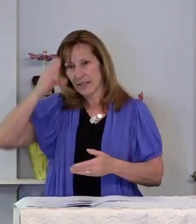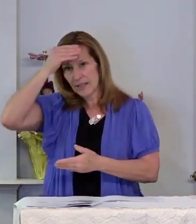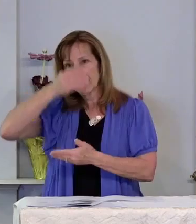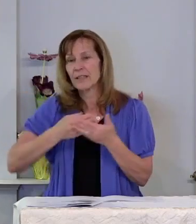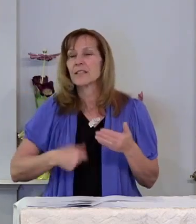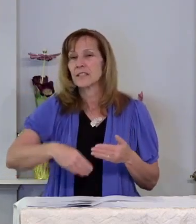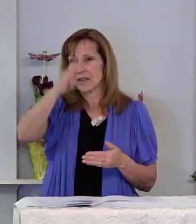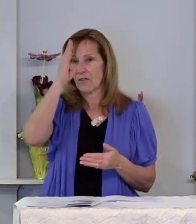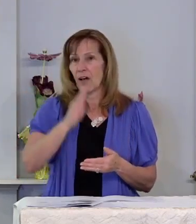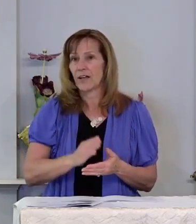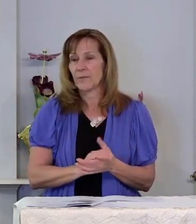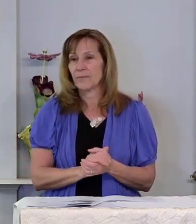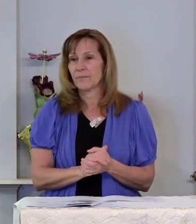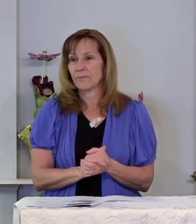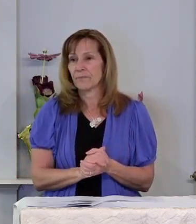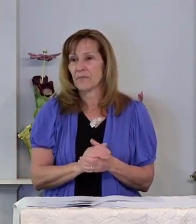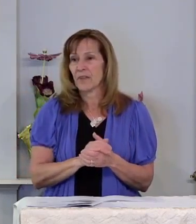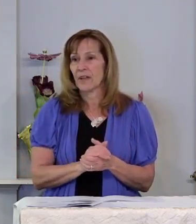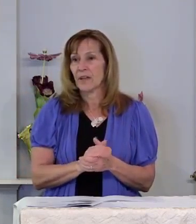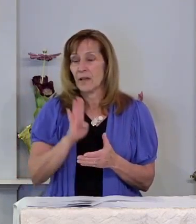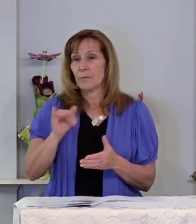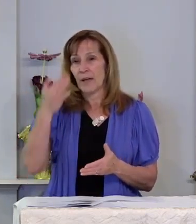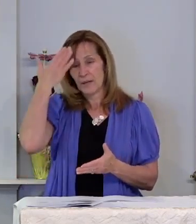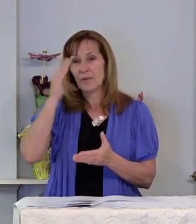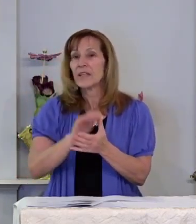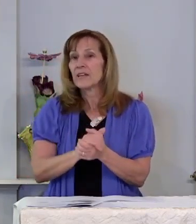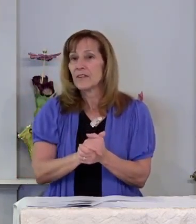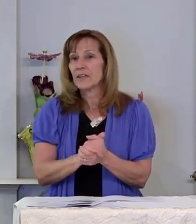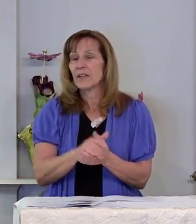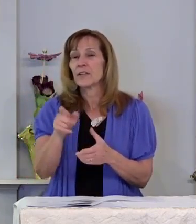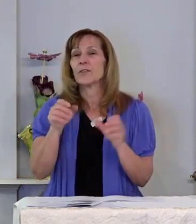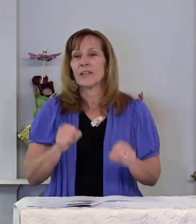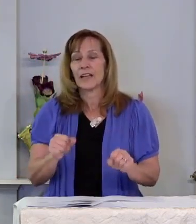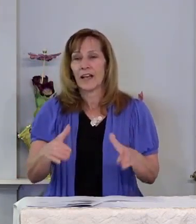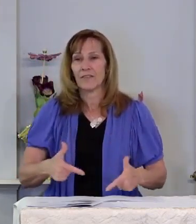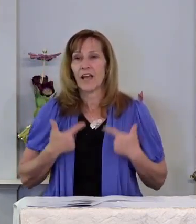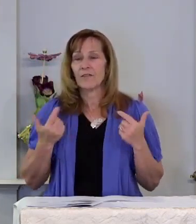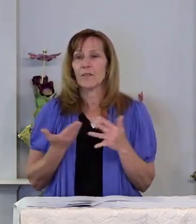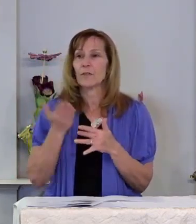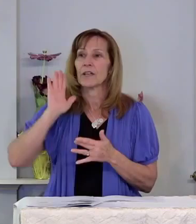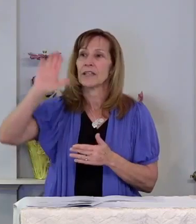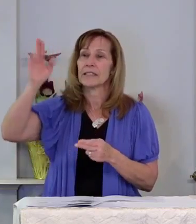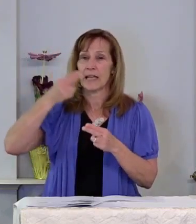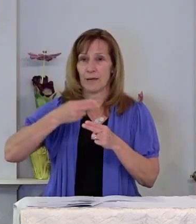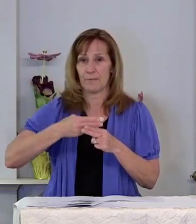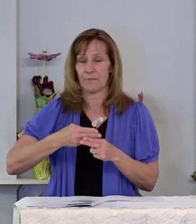Son of God. Then by believing, you can have life through his name.